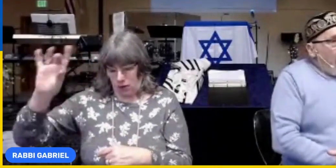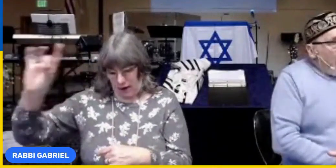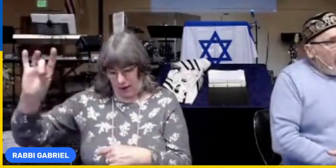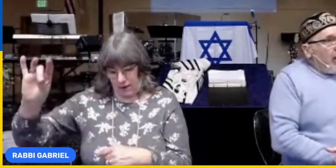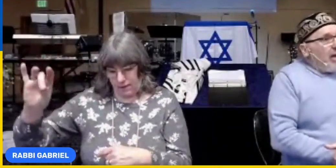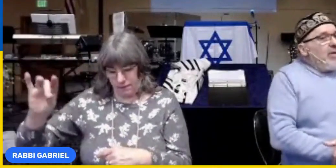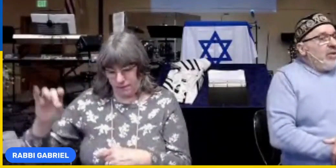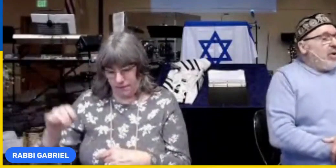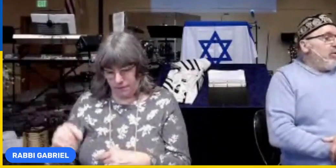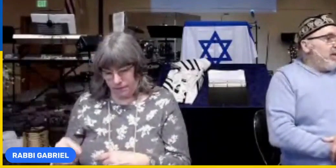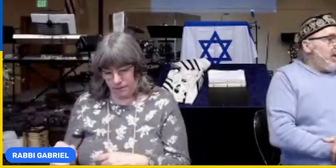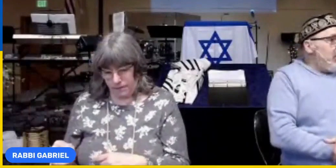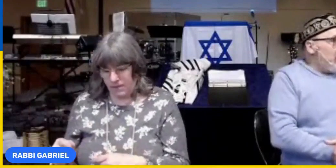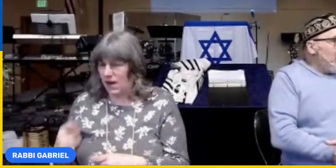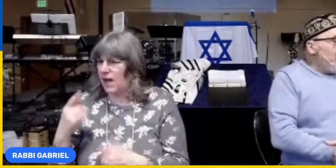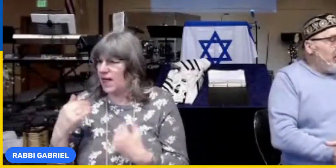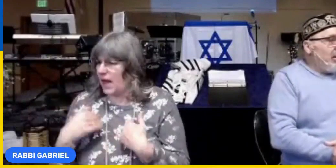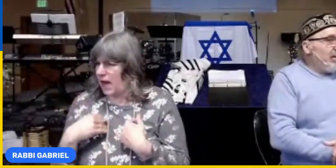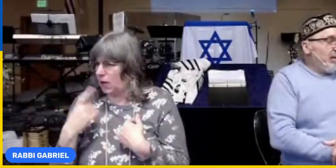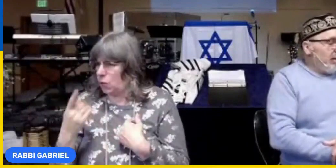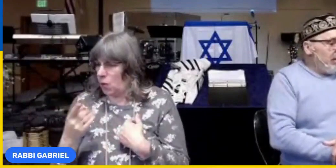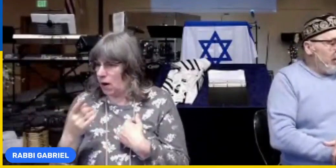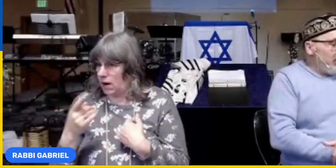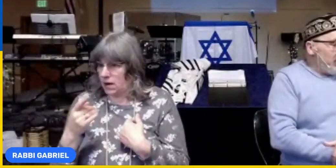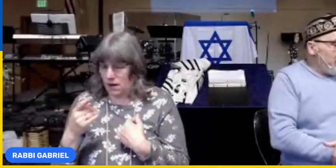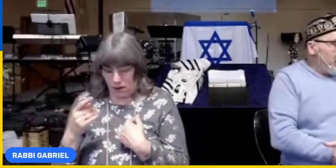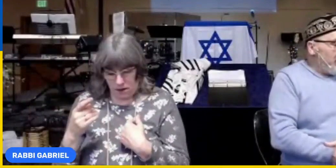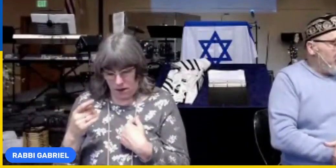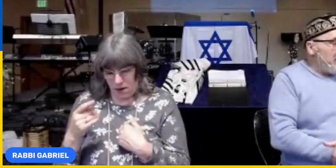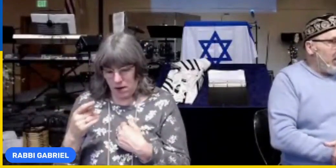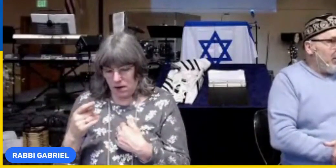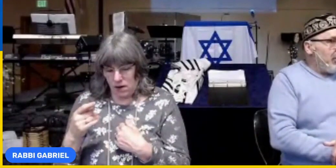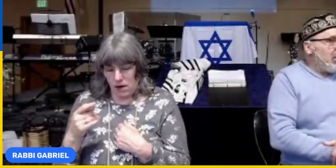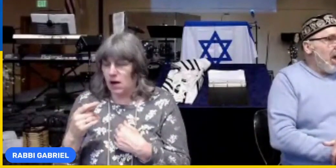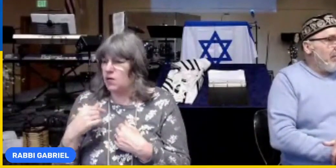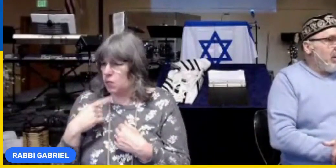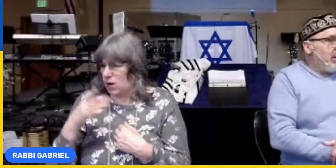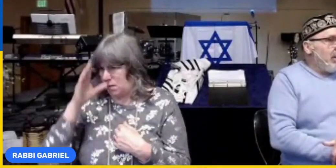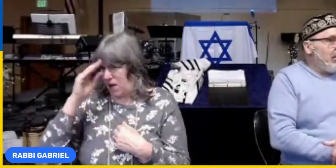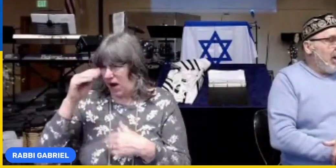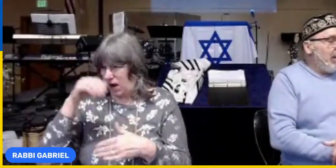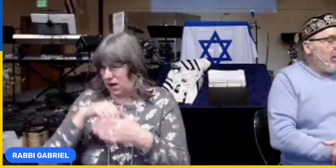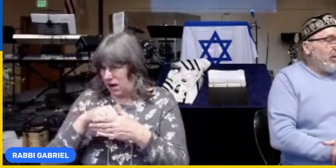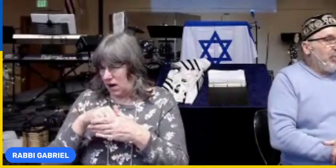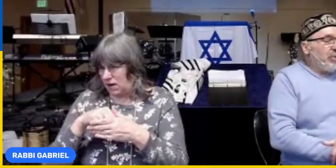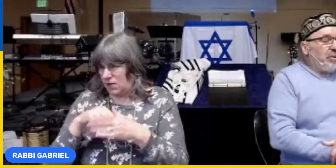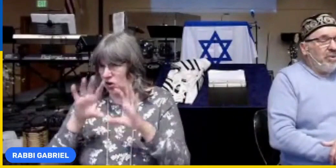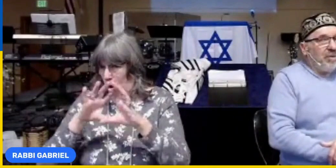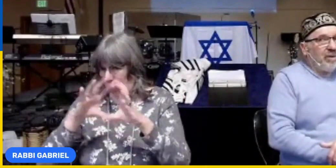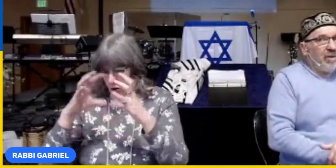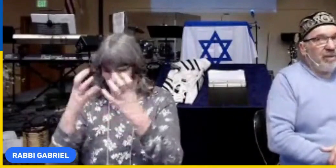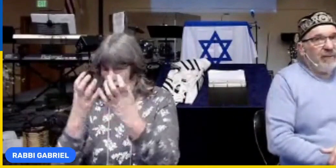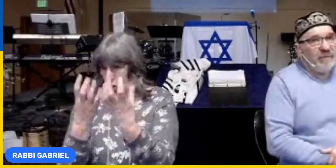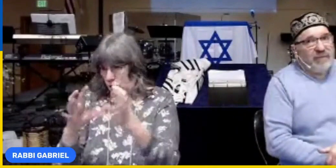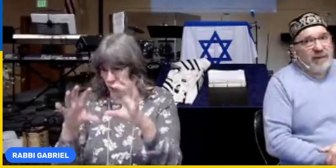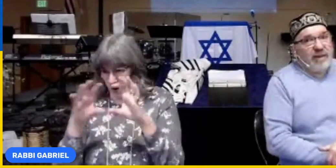there was a guy in the congregation, and you can read it from the beginning of the chapter, that who,